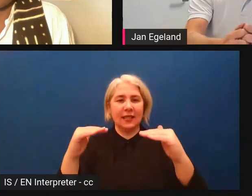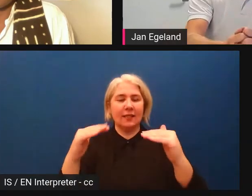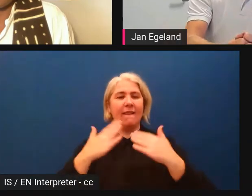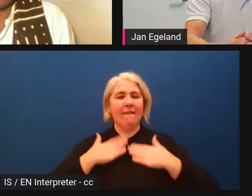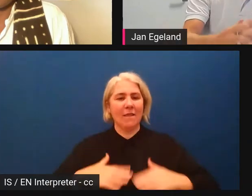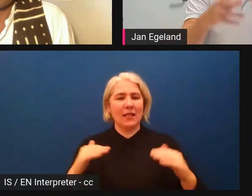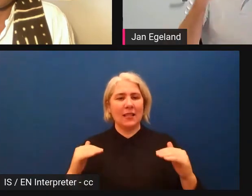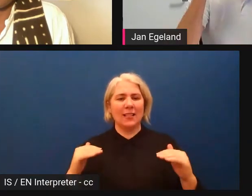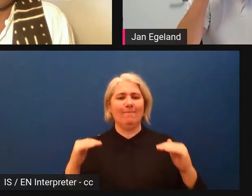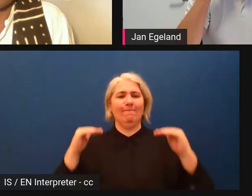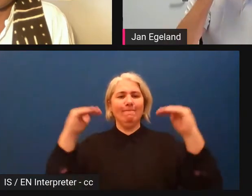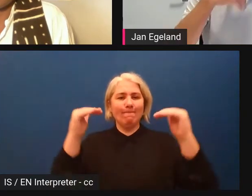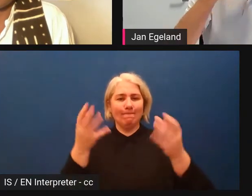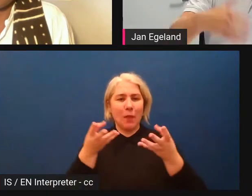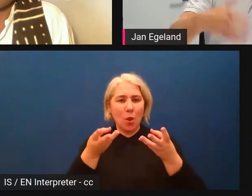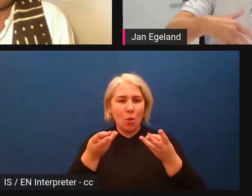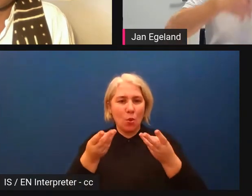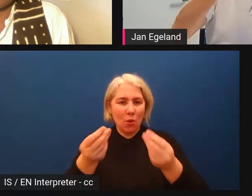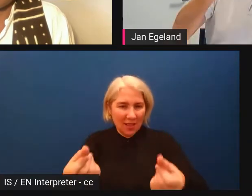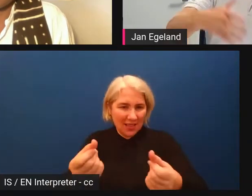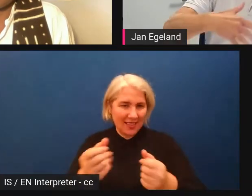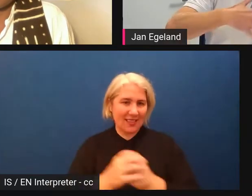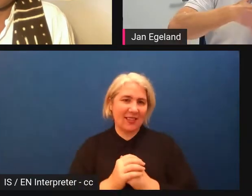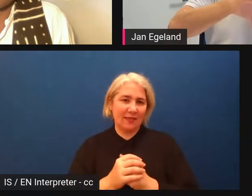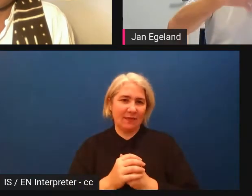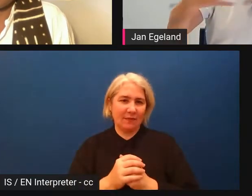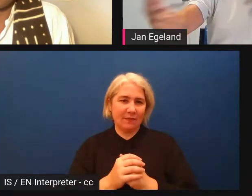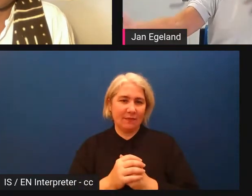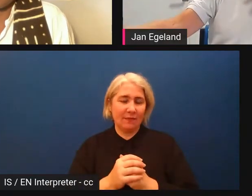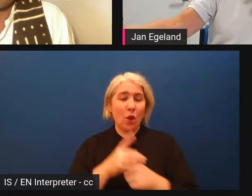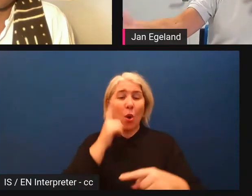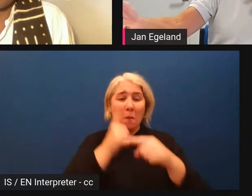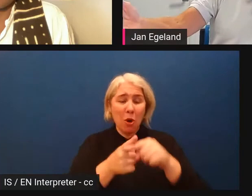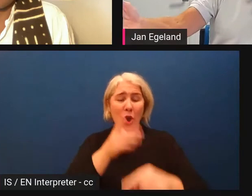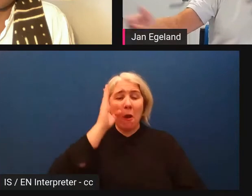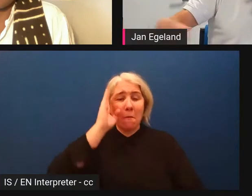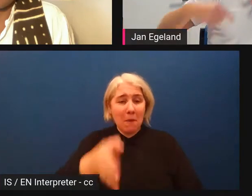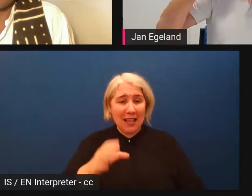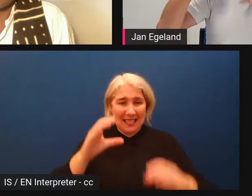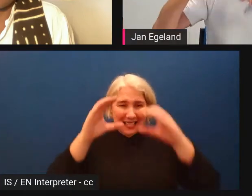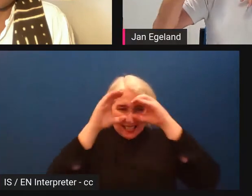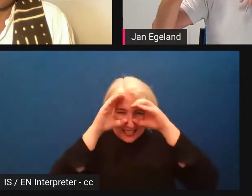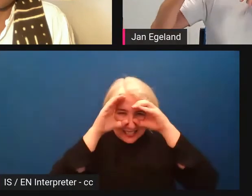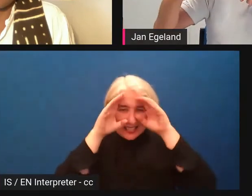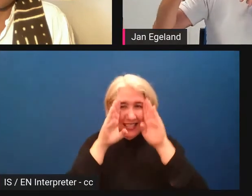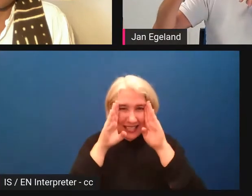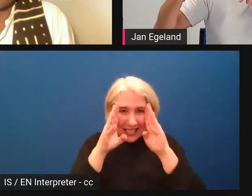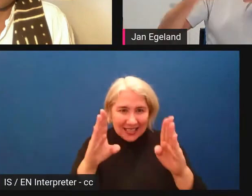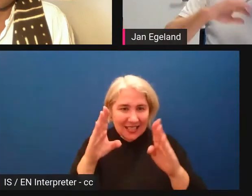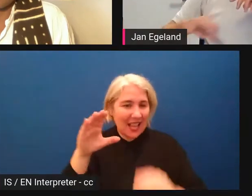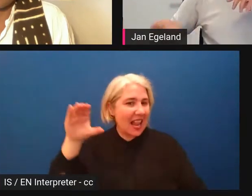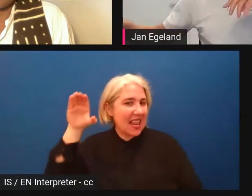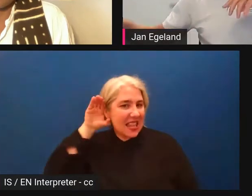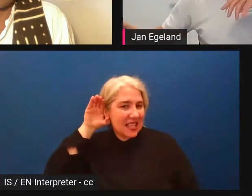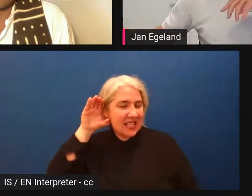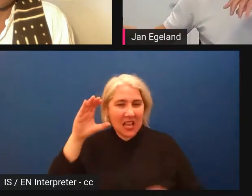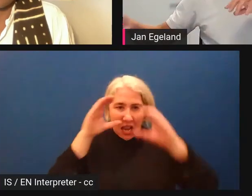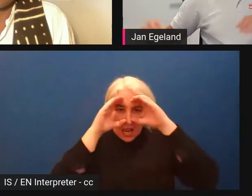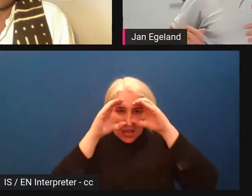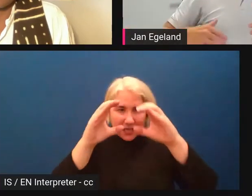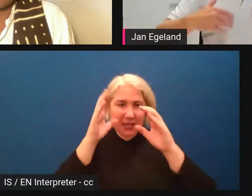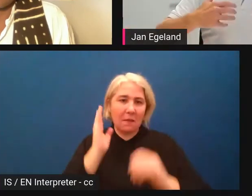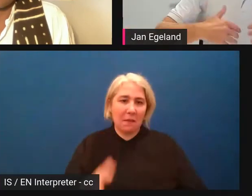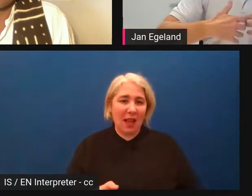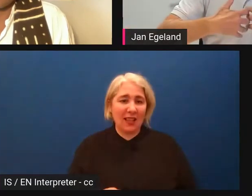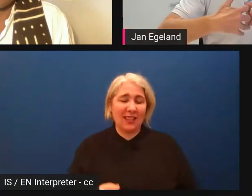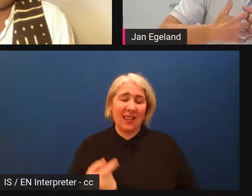so important here. But it's not the naive, let's have a million seminars where we listen and listen and listen, and then we go away and do